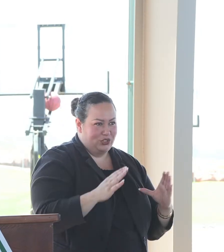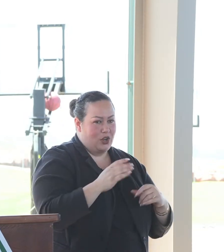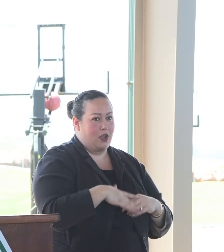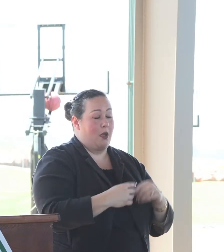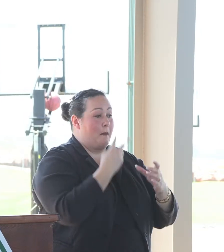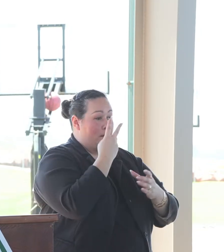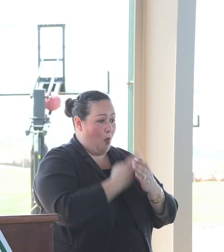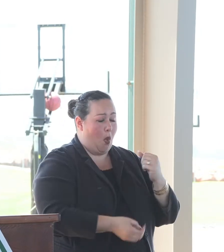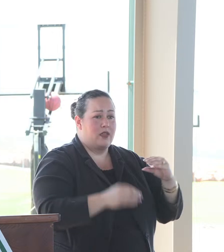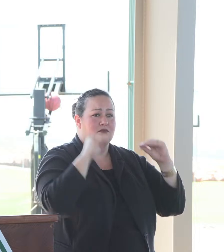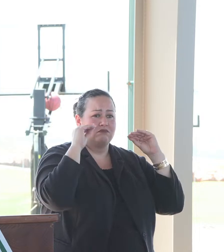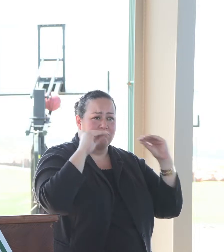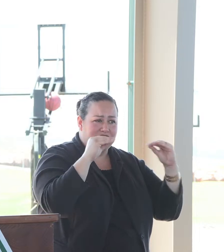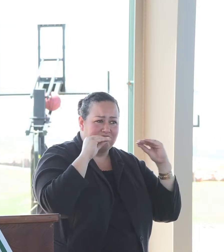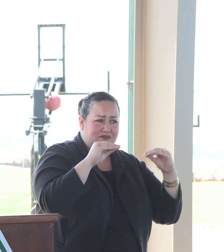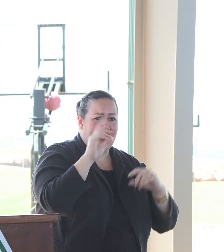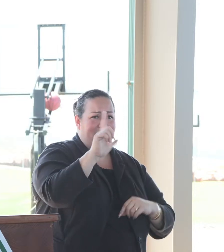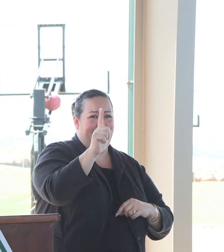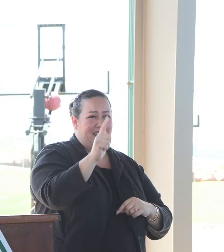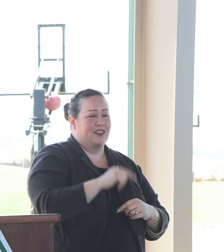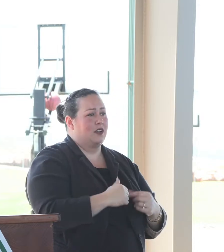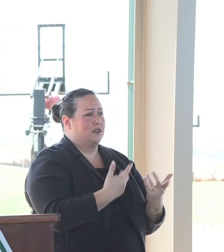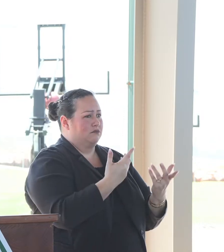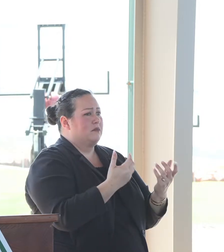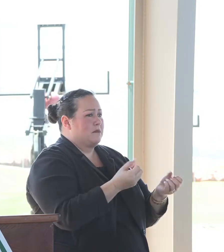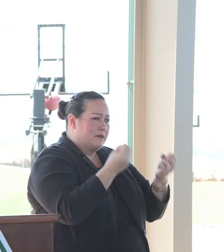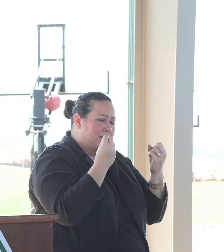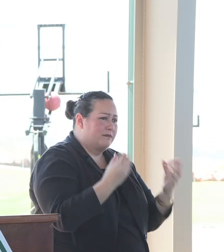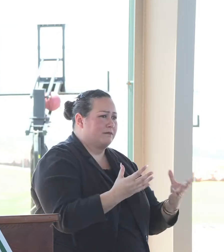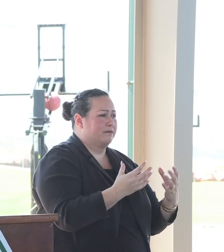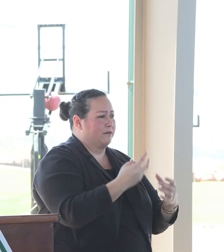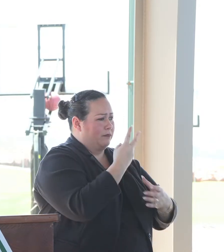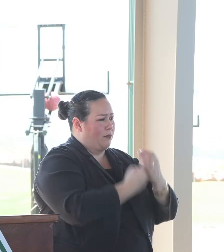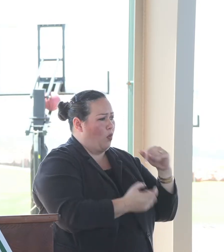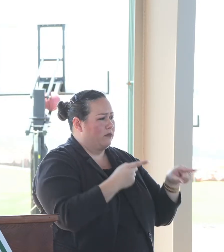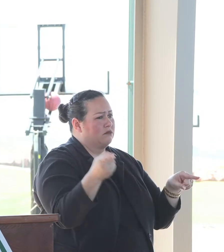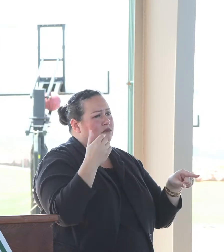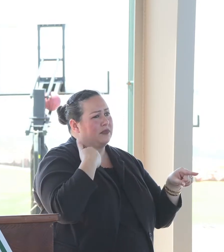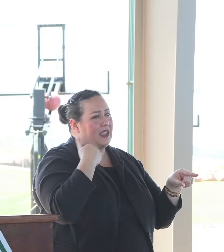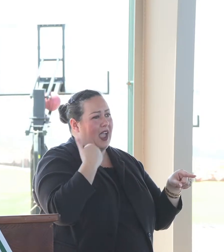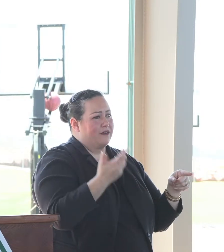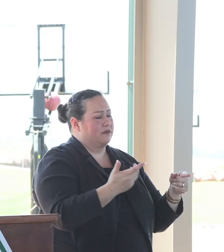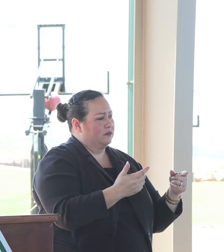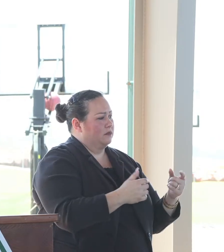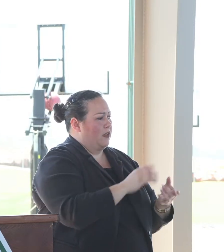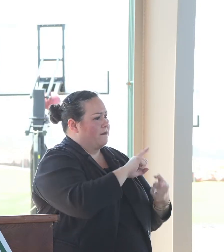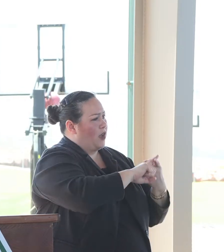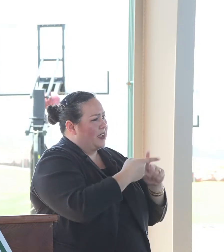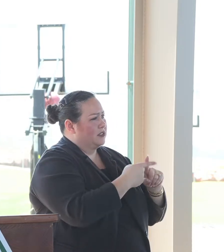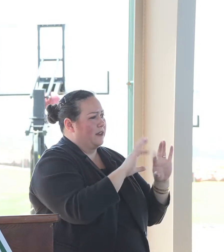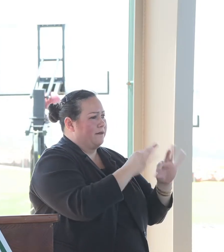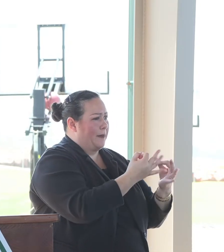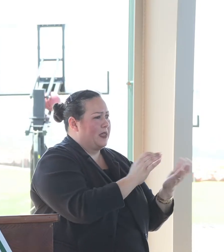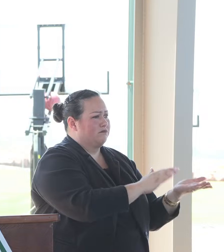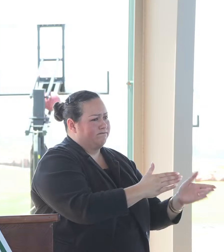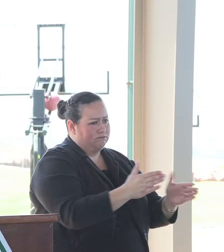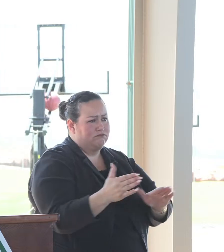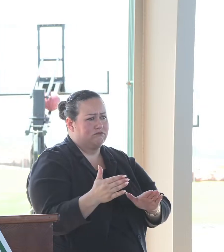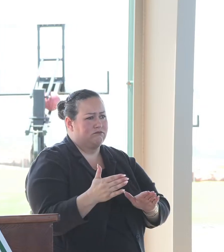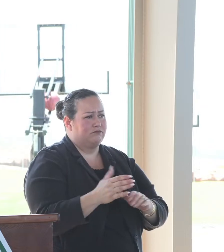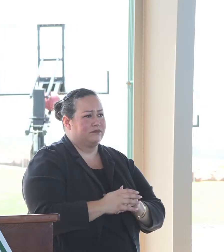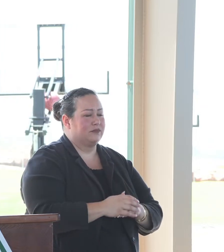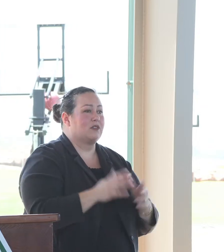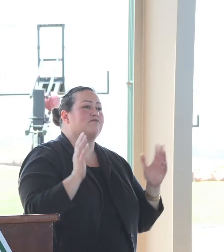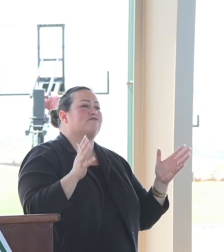in Lahaina, and both lost family, friends, and a cherished school in this fire. We chatted about the new